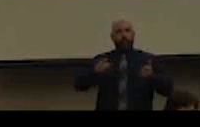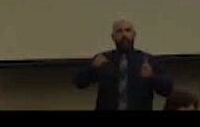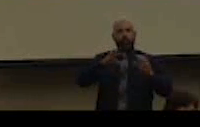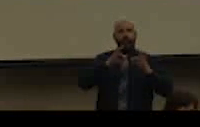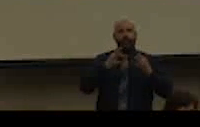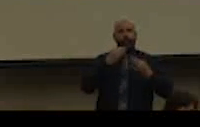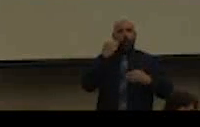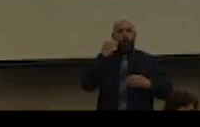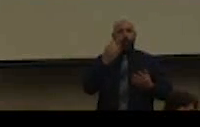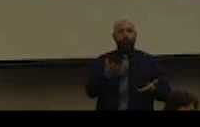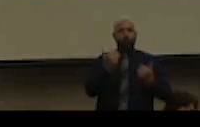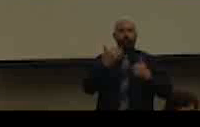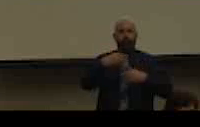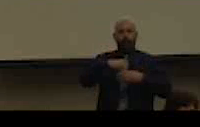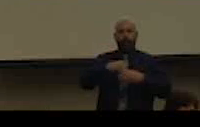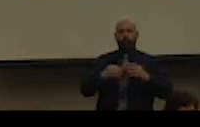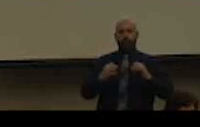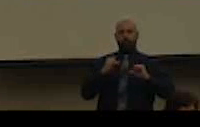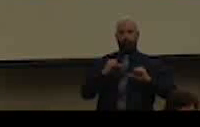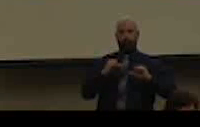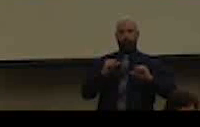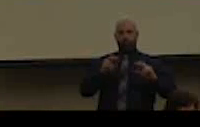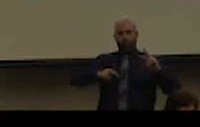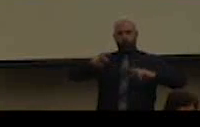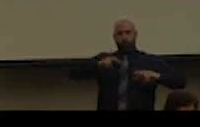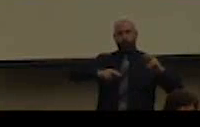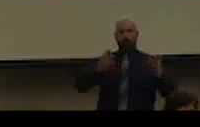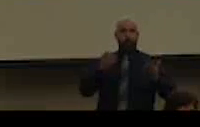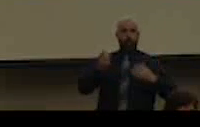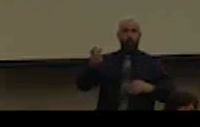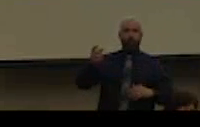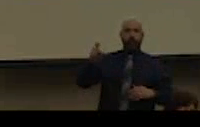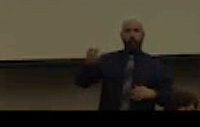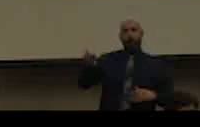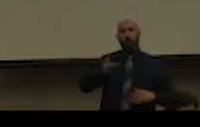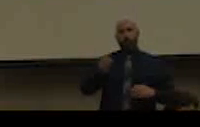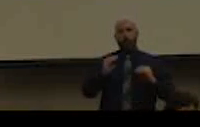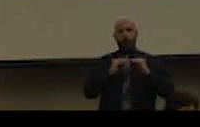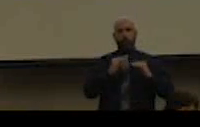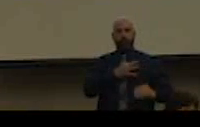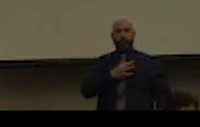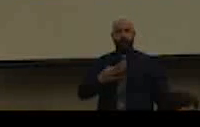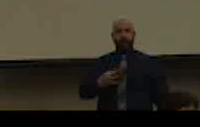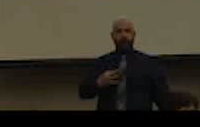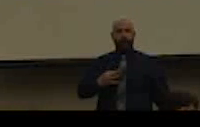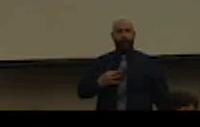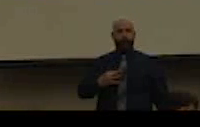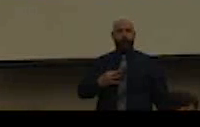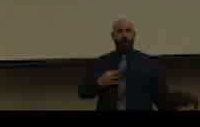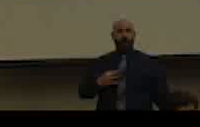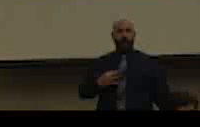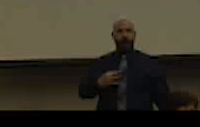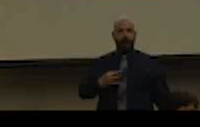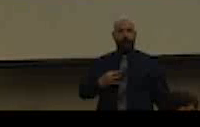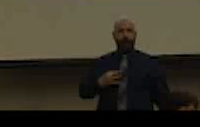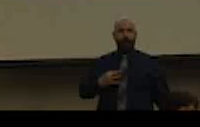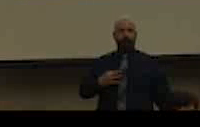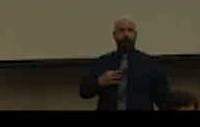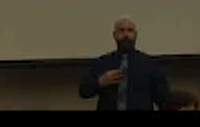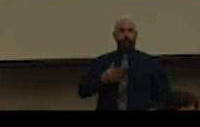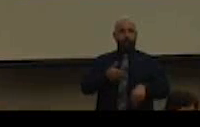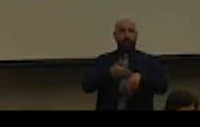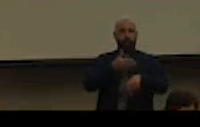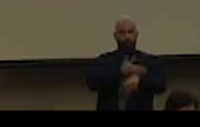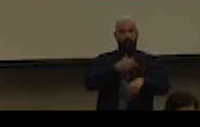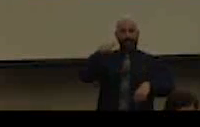oversight. So it might mean that you need staff as a part of what we're talking about, you know, for this discussion. I think that's really important